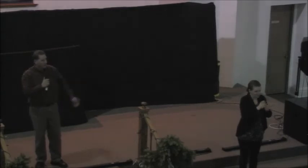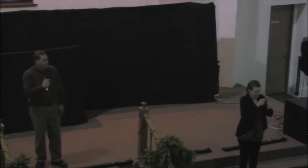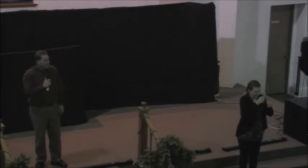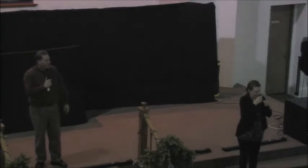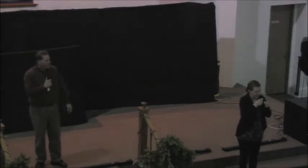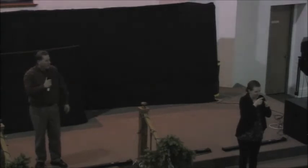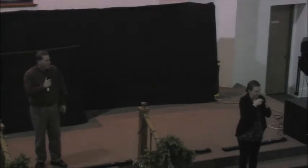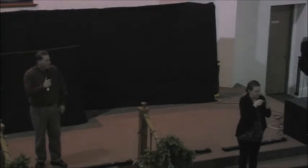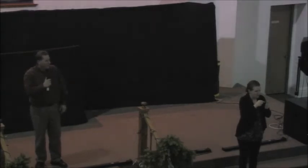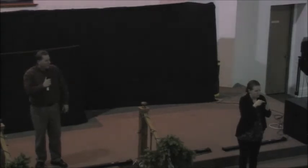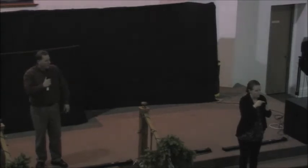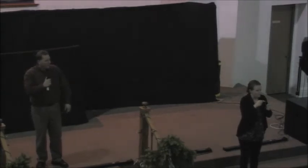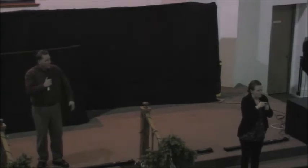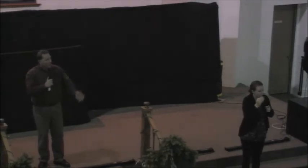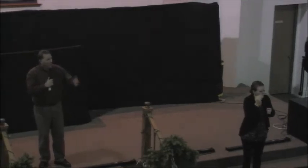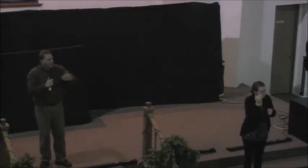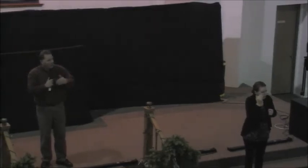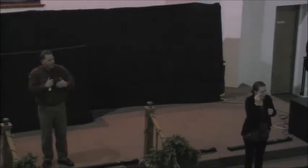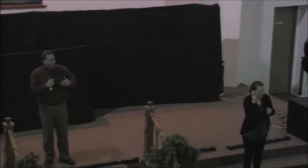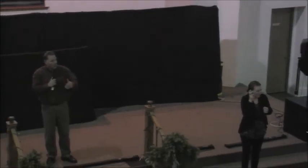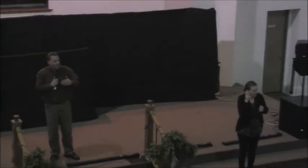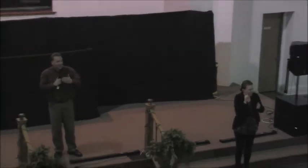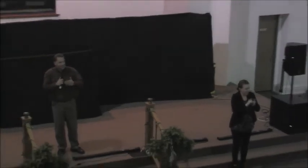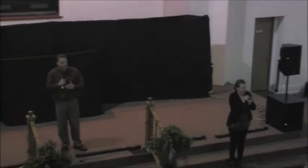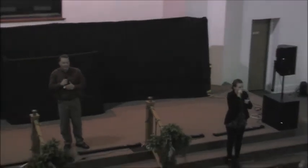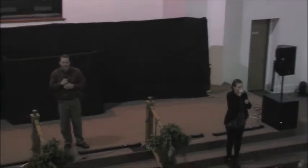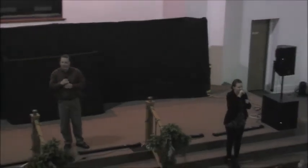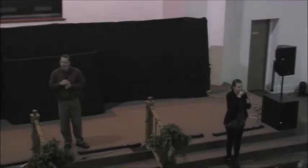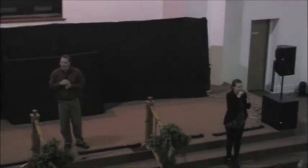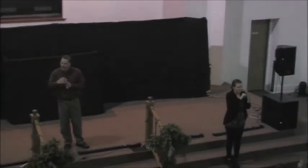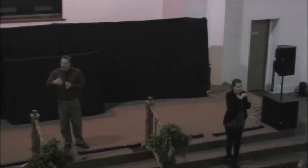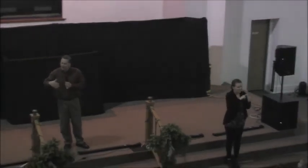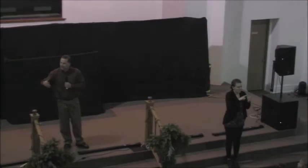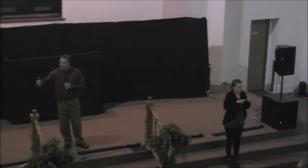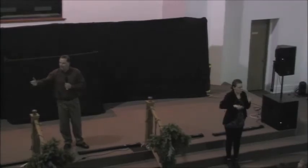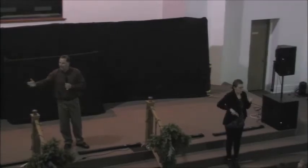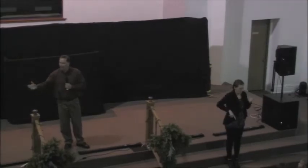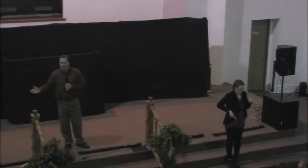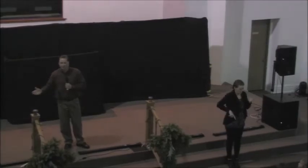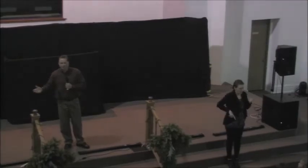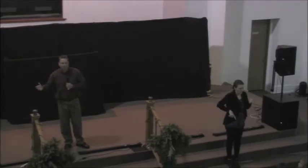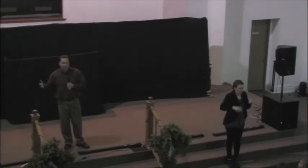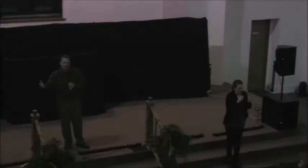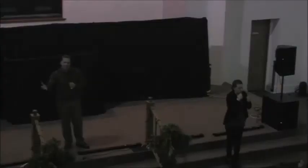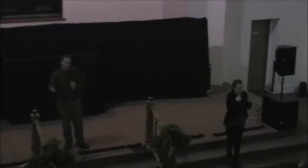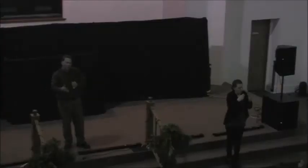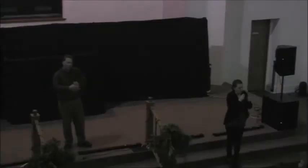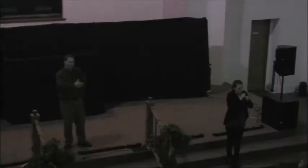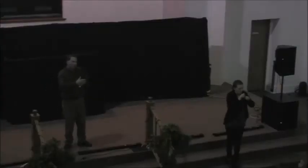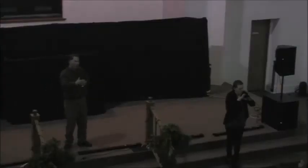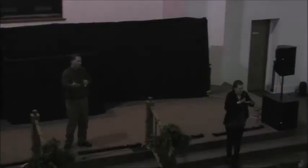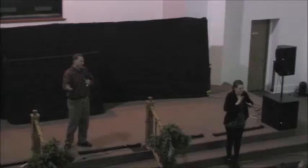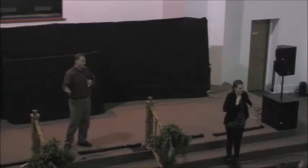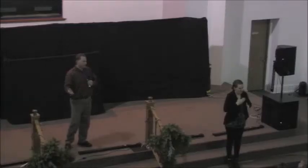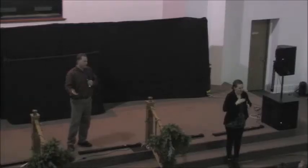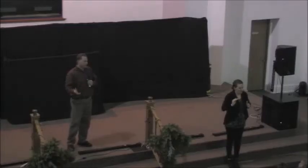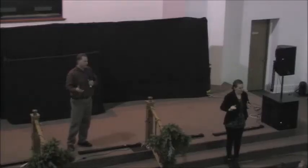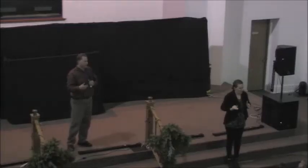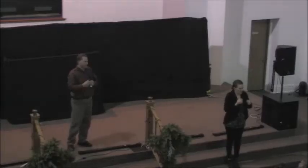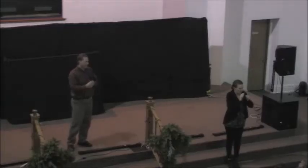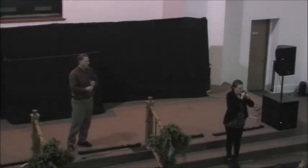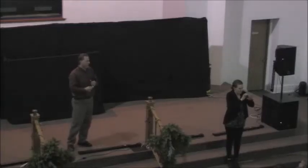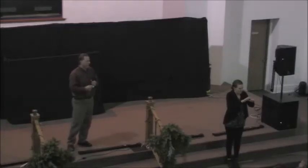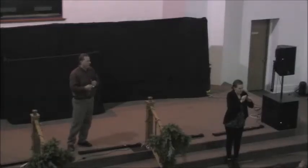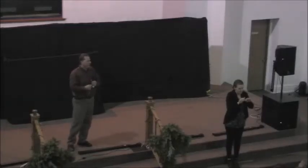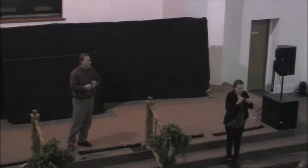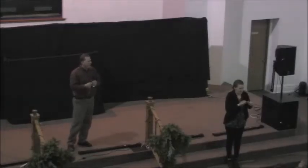He is the Lord. So our job is this season, obviously, to bless our children, to bless one another with all these beautiful gifts